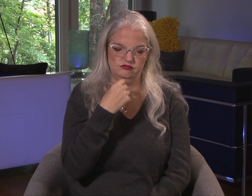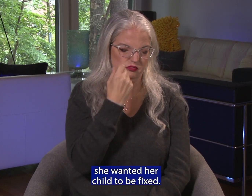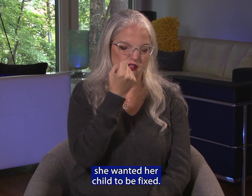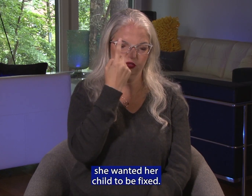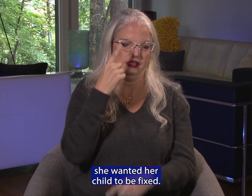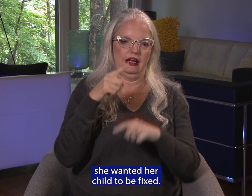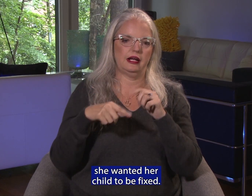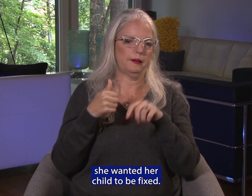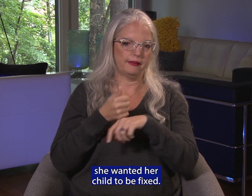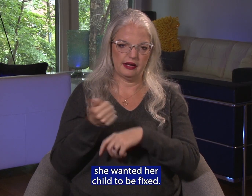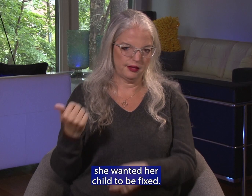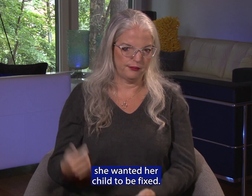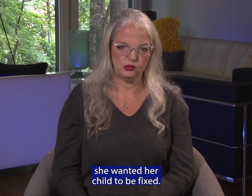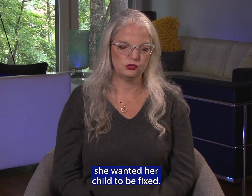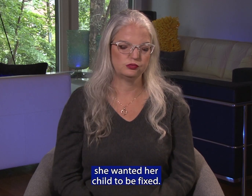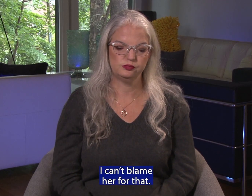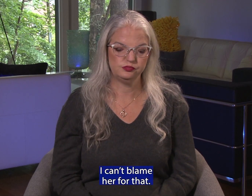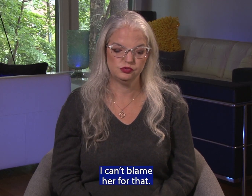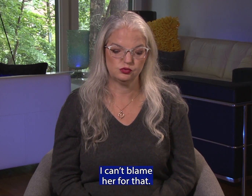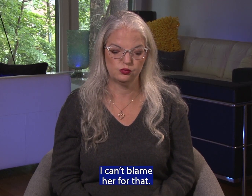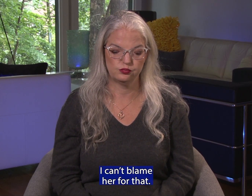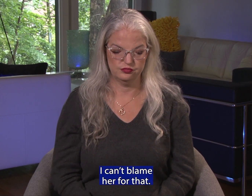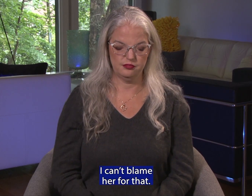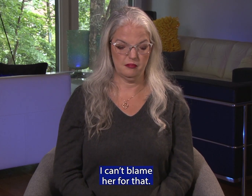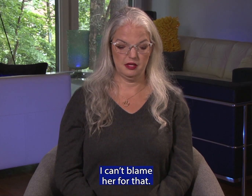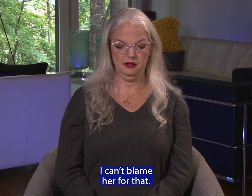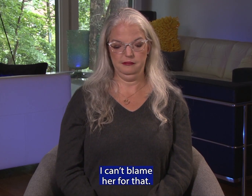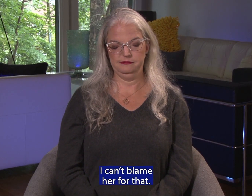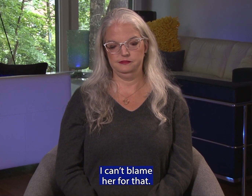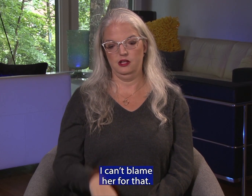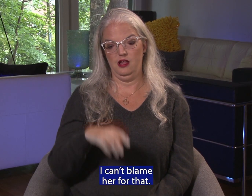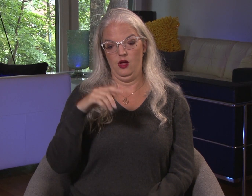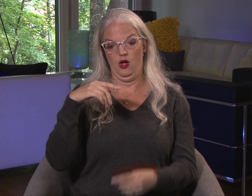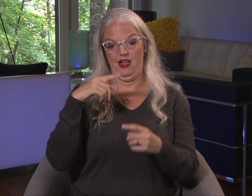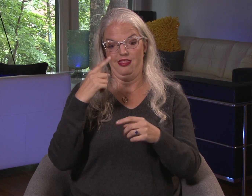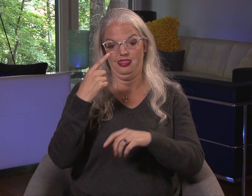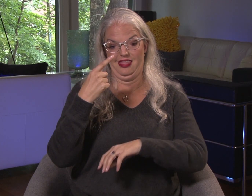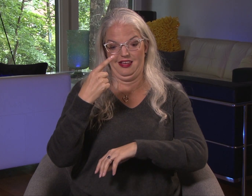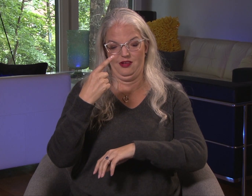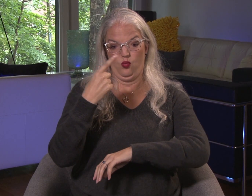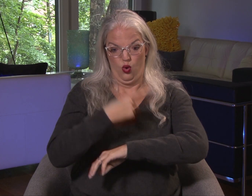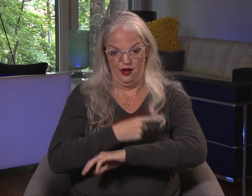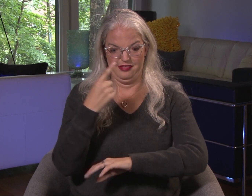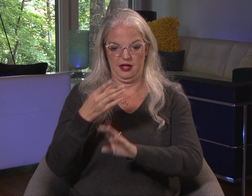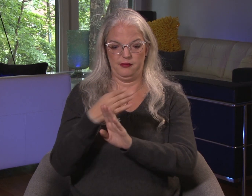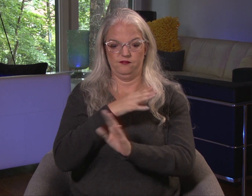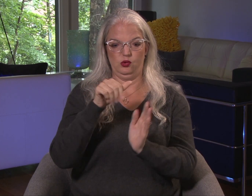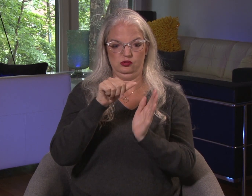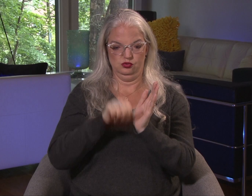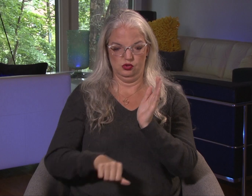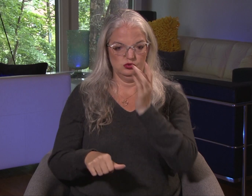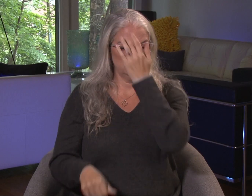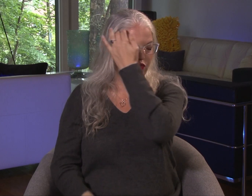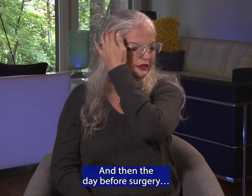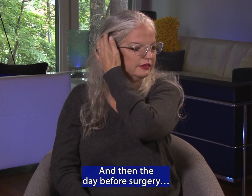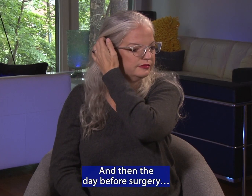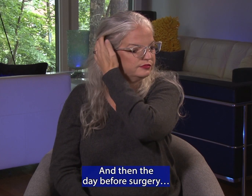She wanted her child to be fixed. I can't blame her for that. And then the